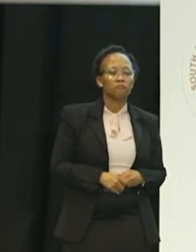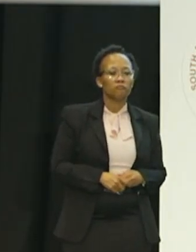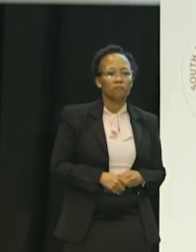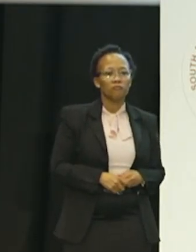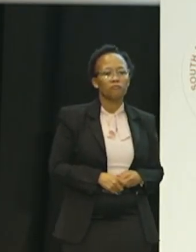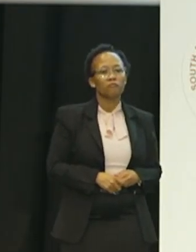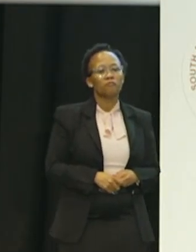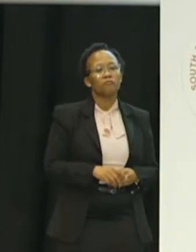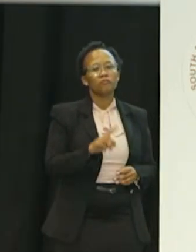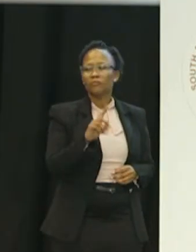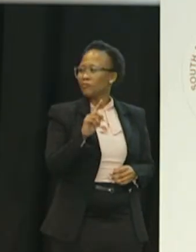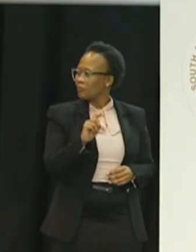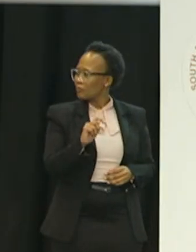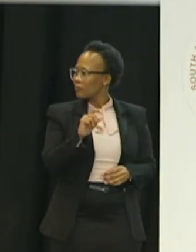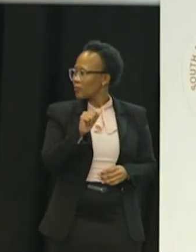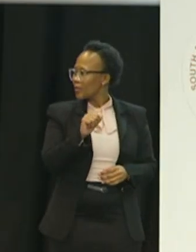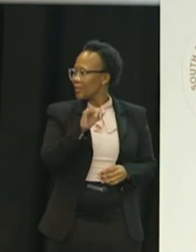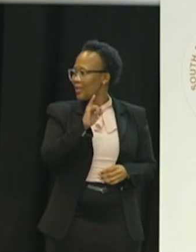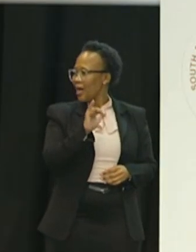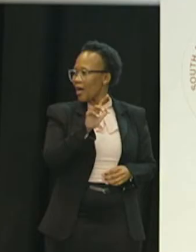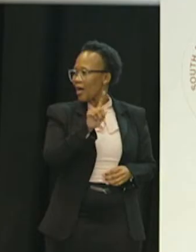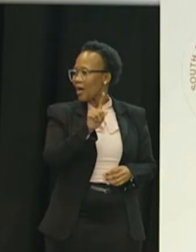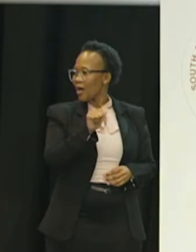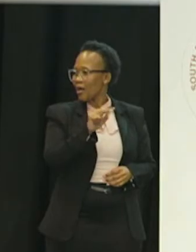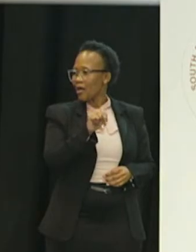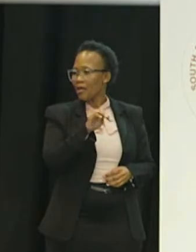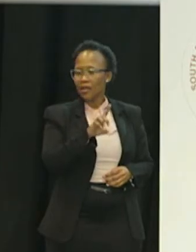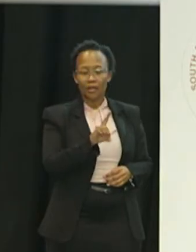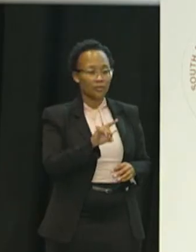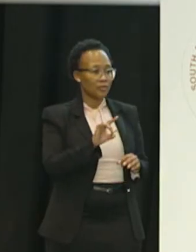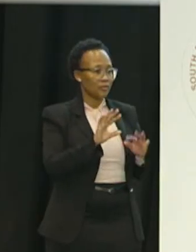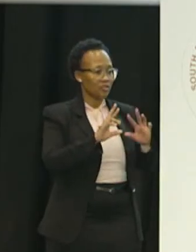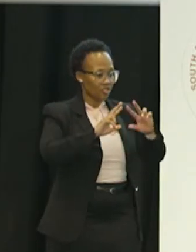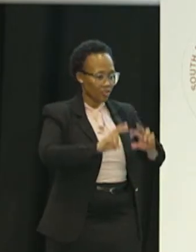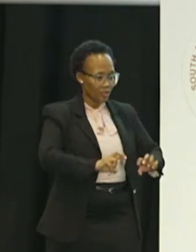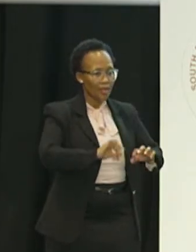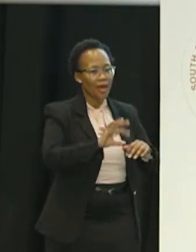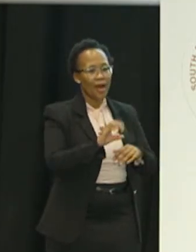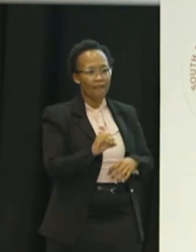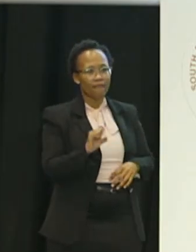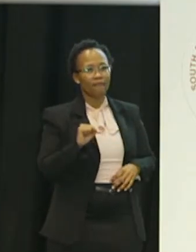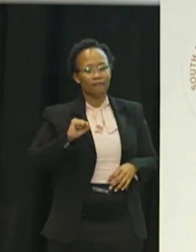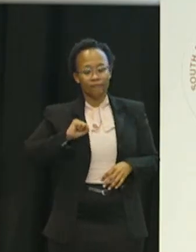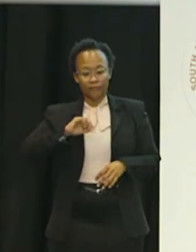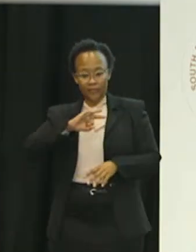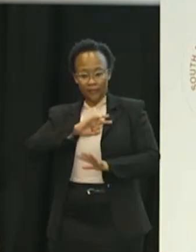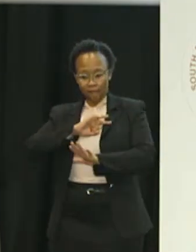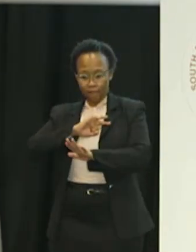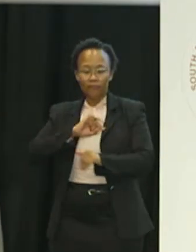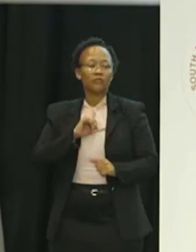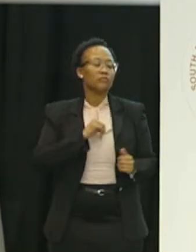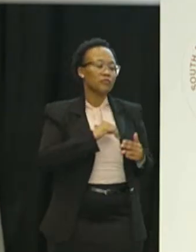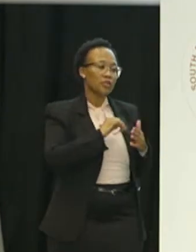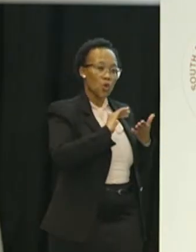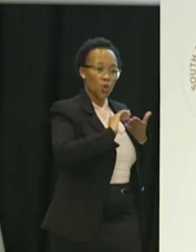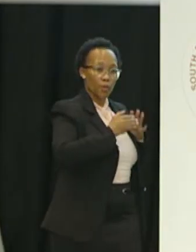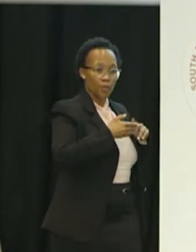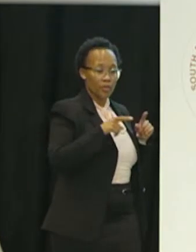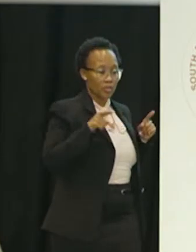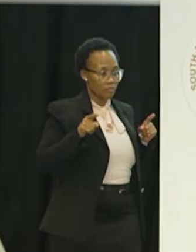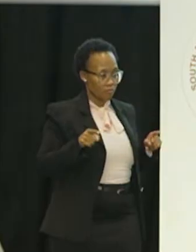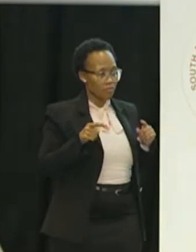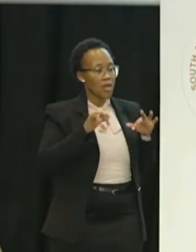that all facility staff, and this includes clinical and non-clinical staff, who ill-treat people, violate